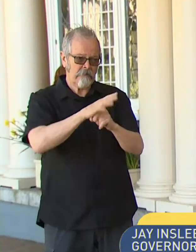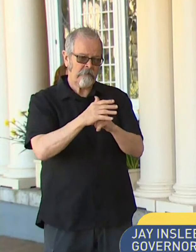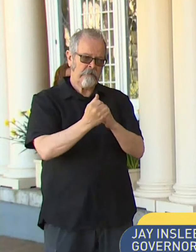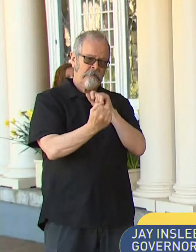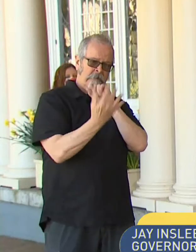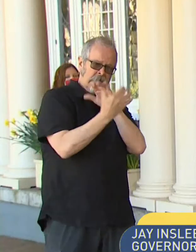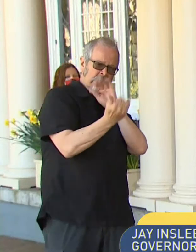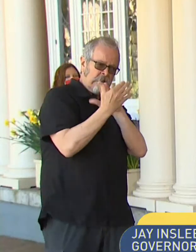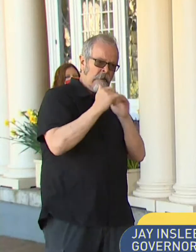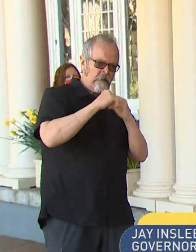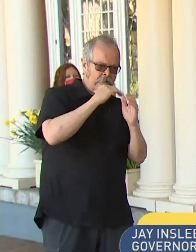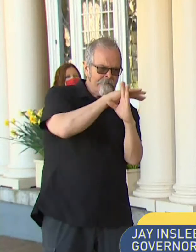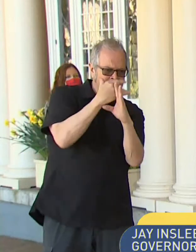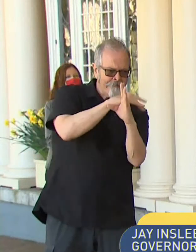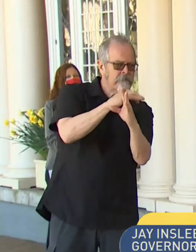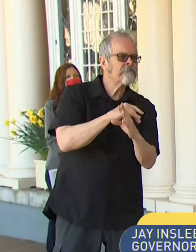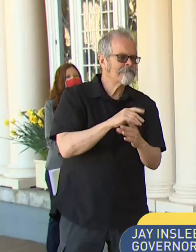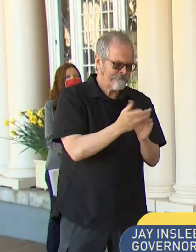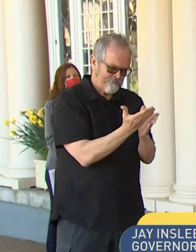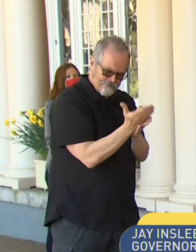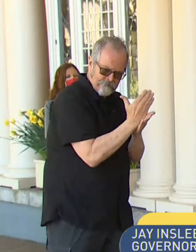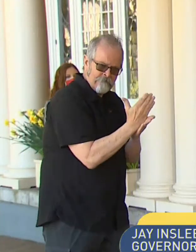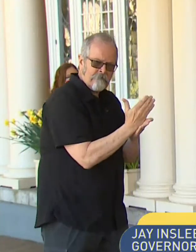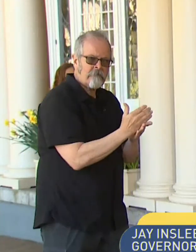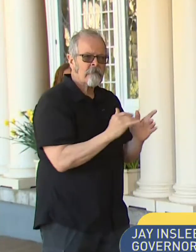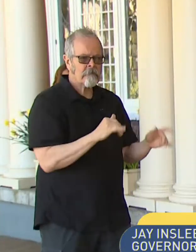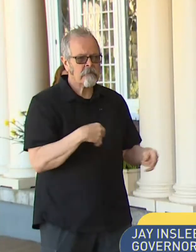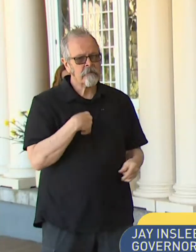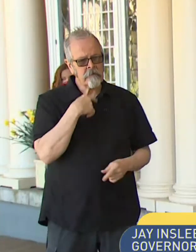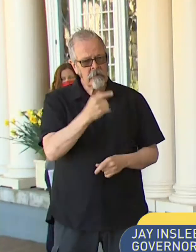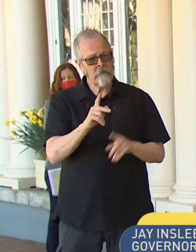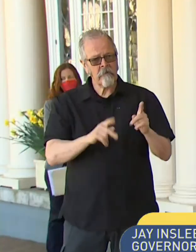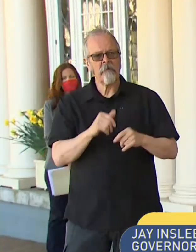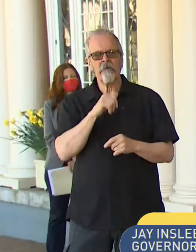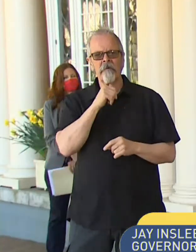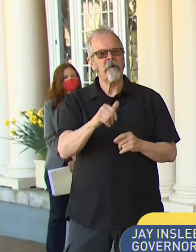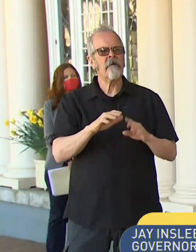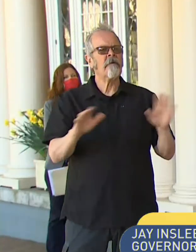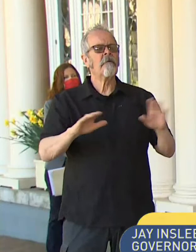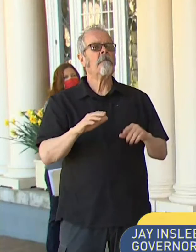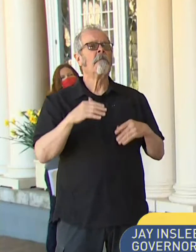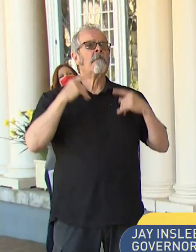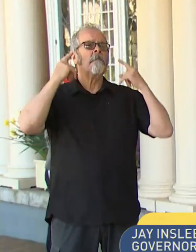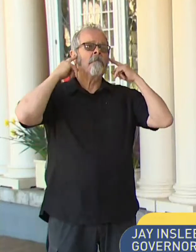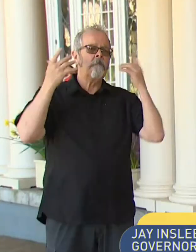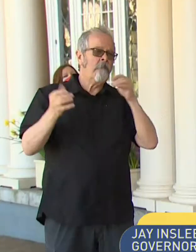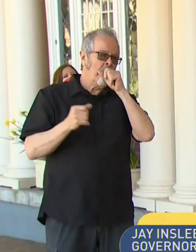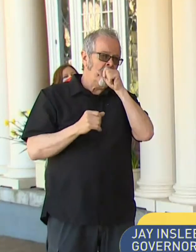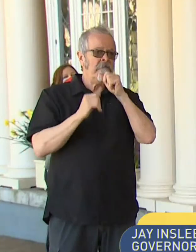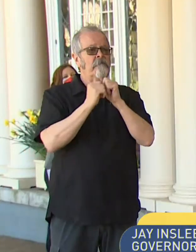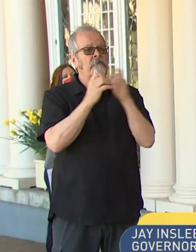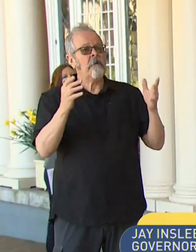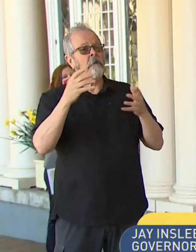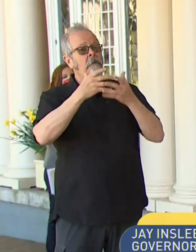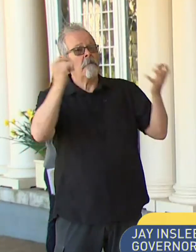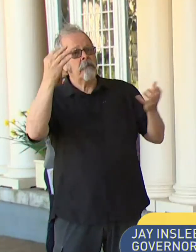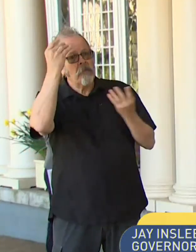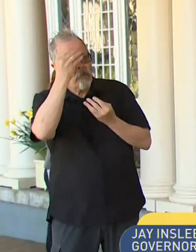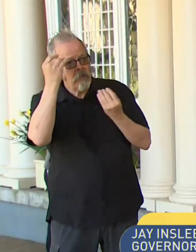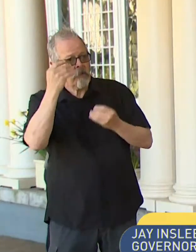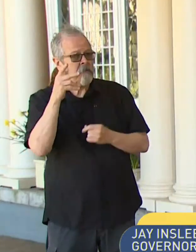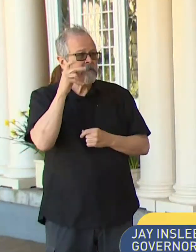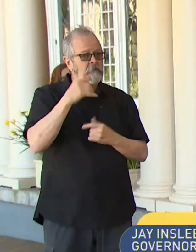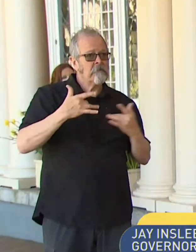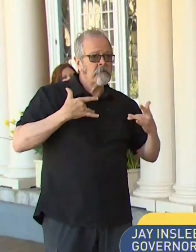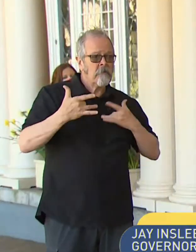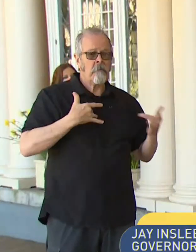question. I do want to tell people that this is not without a lot of thought. Listen, the concerns that folks sent to